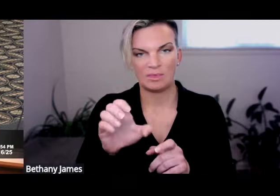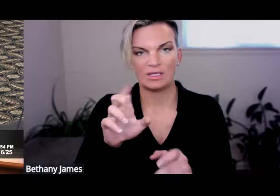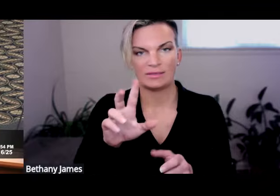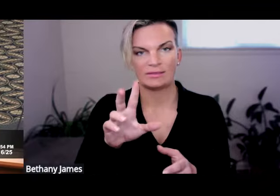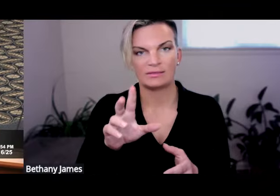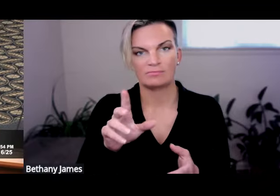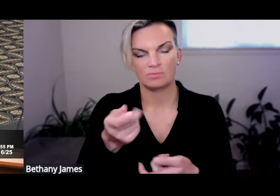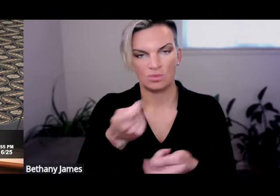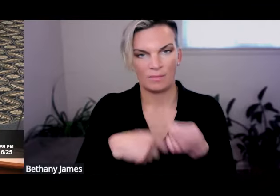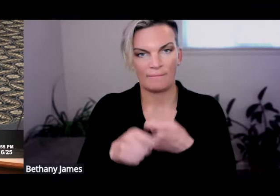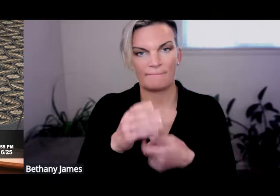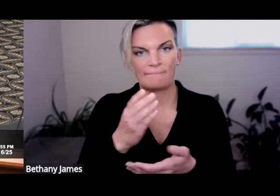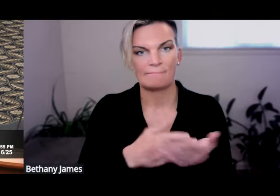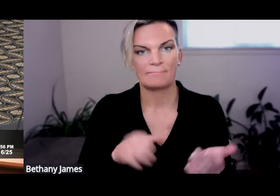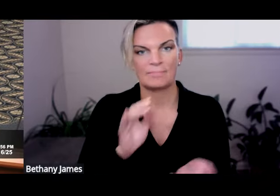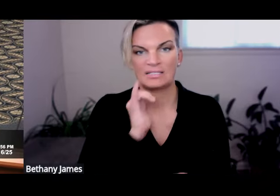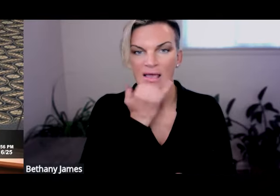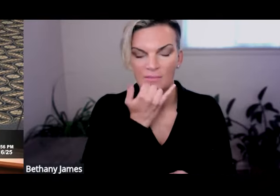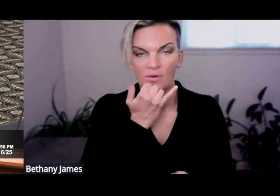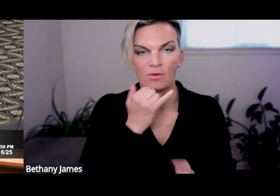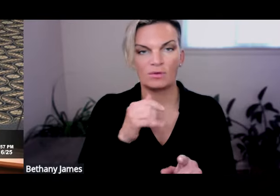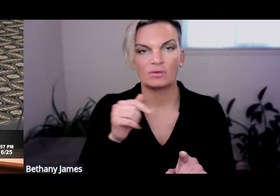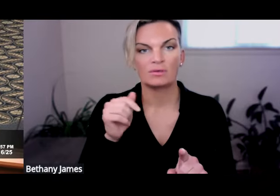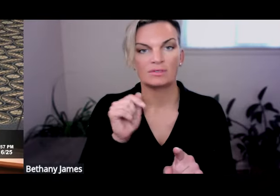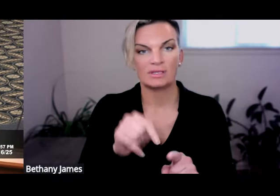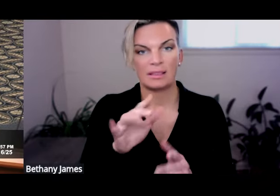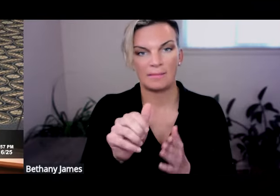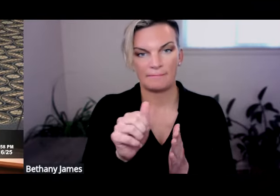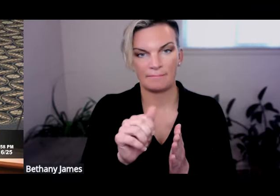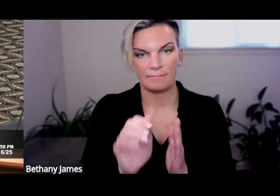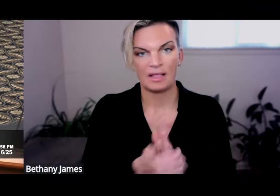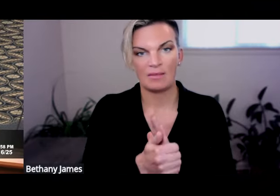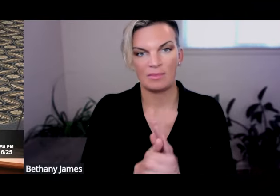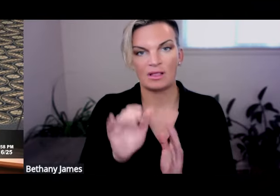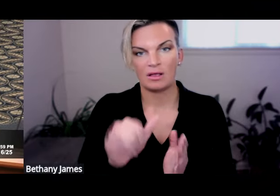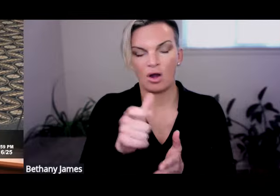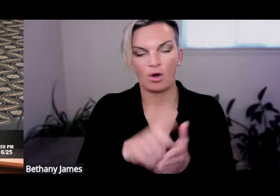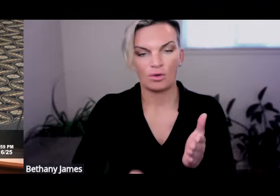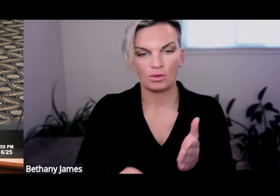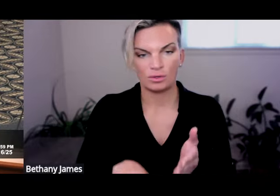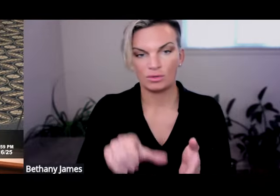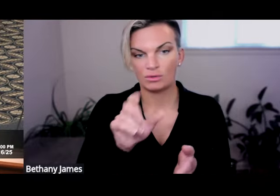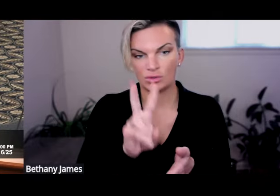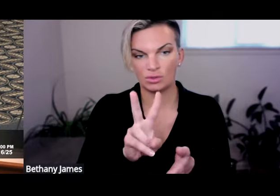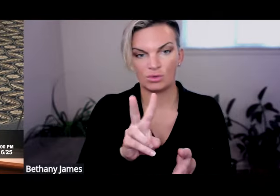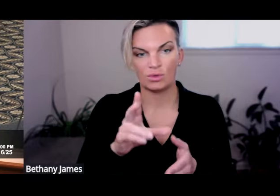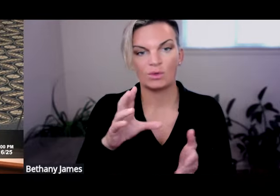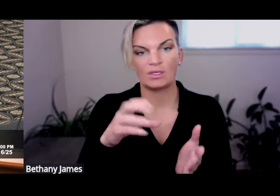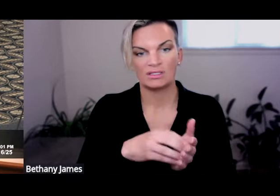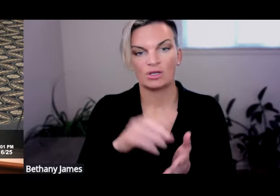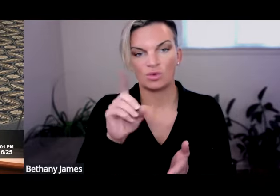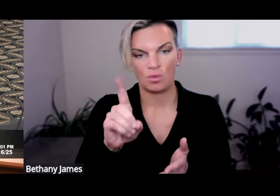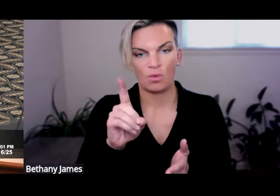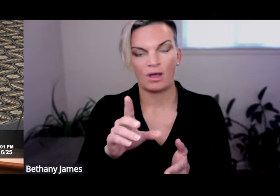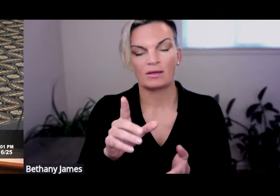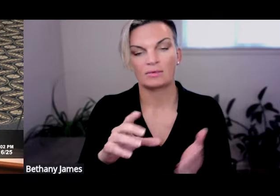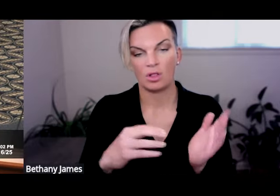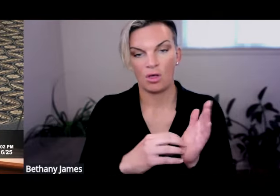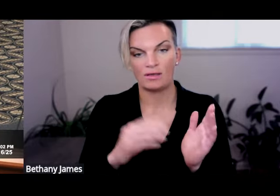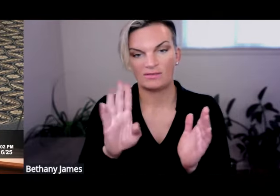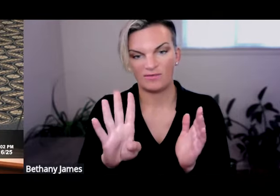the text of the amendment. Here, Article 2, Section 1, Clause 4 has